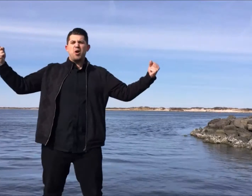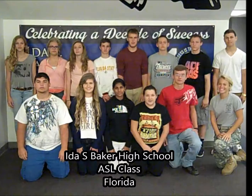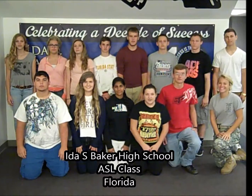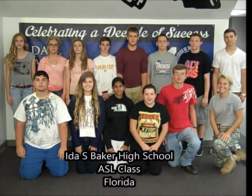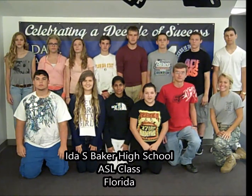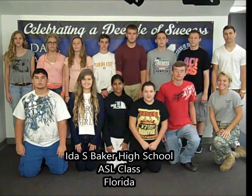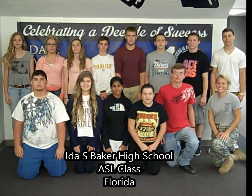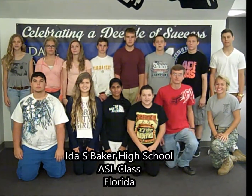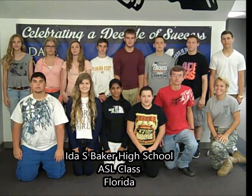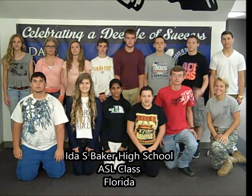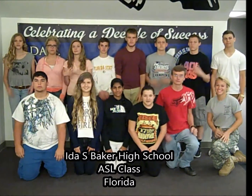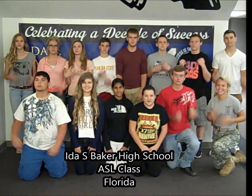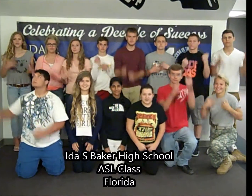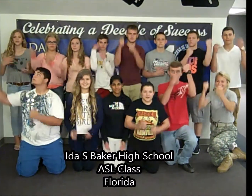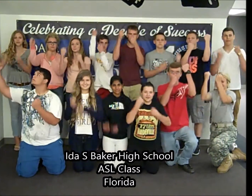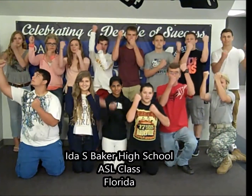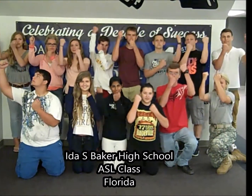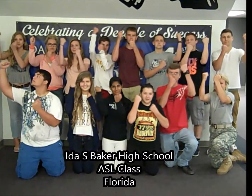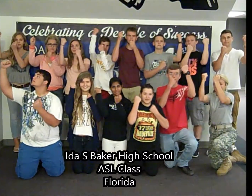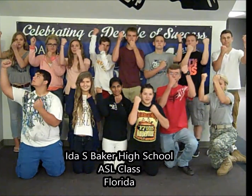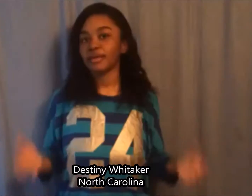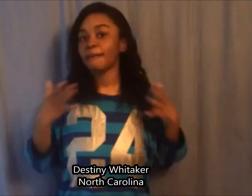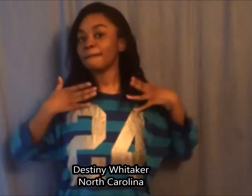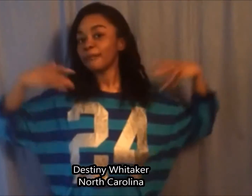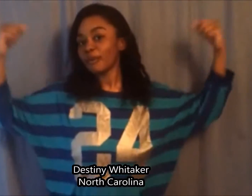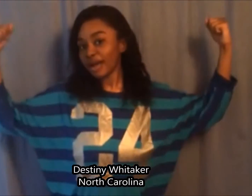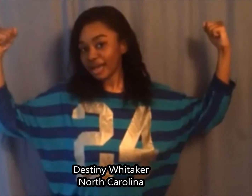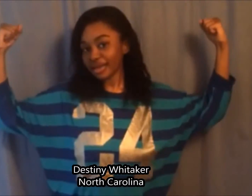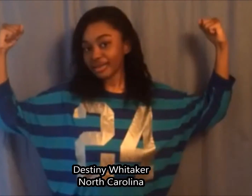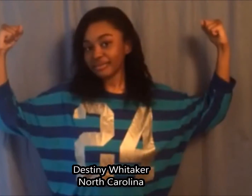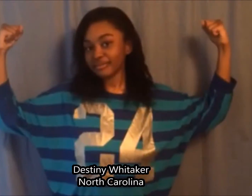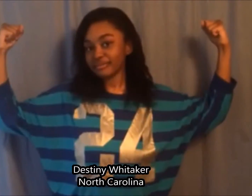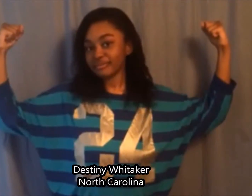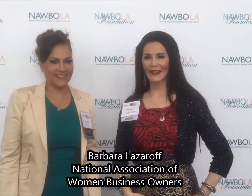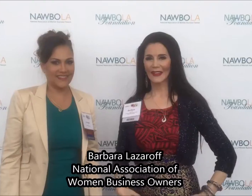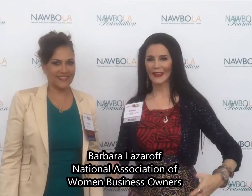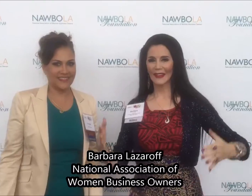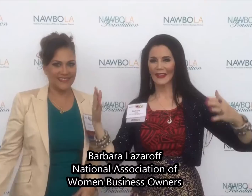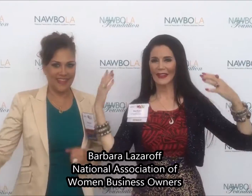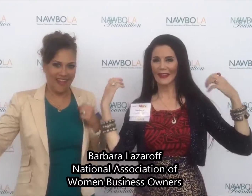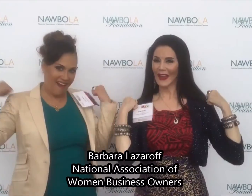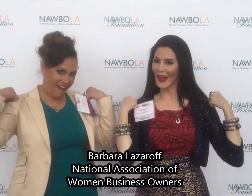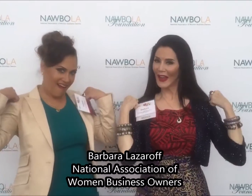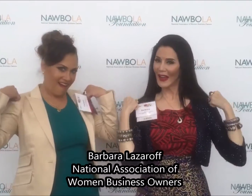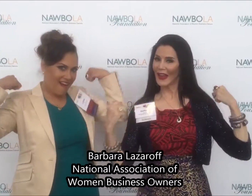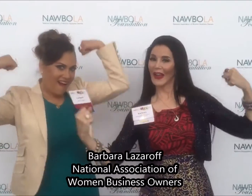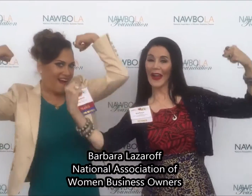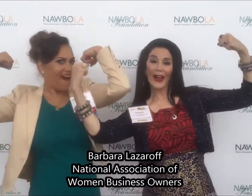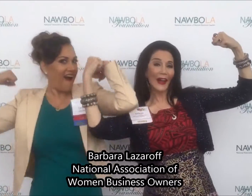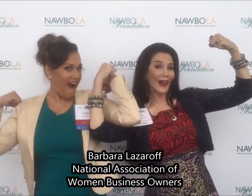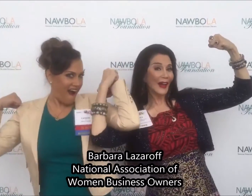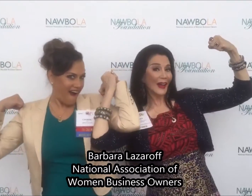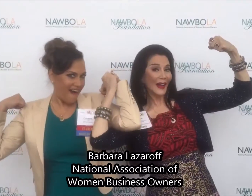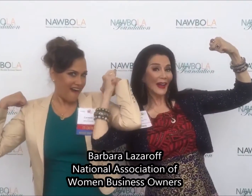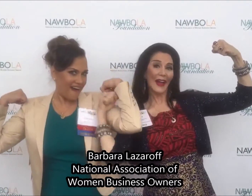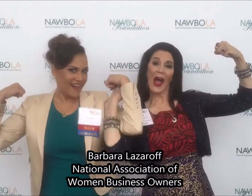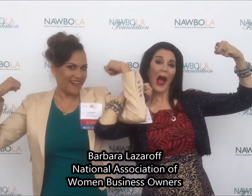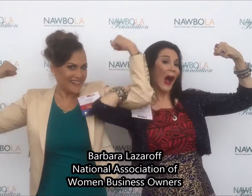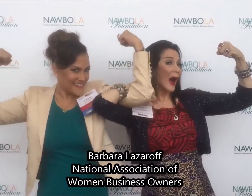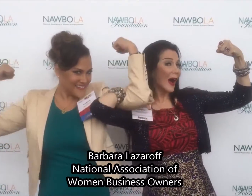oh No, I ain't a scared little girl No more Yeah, I am invincible What was I running